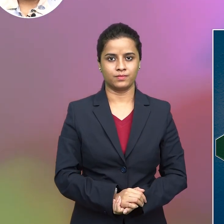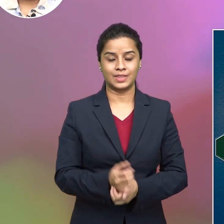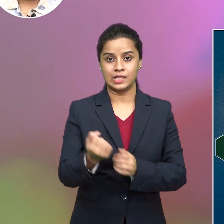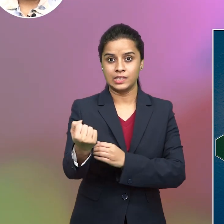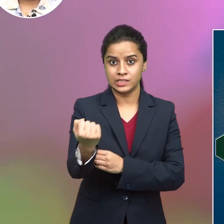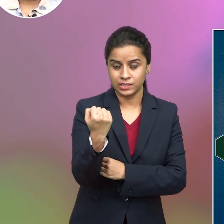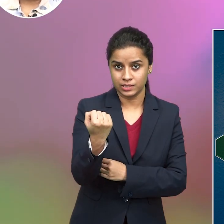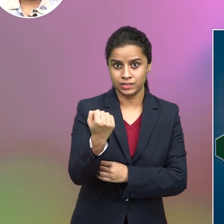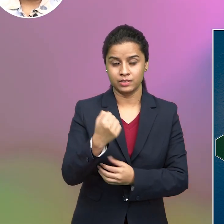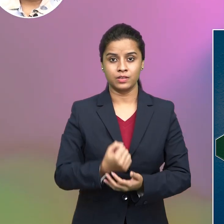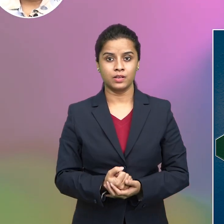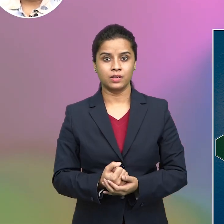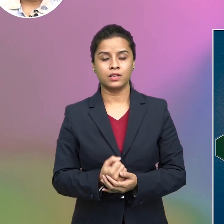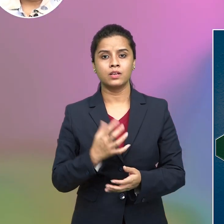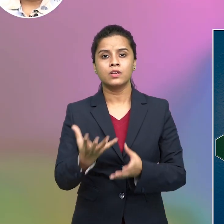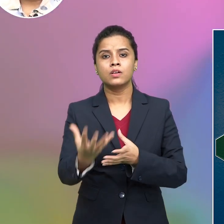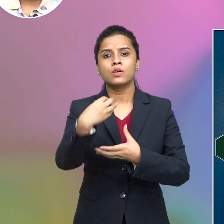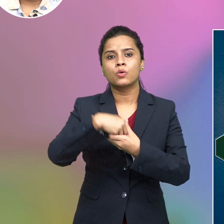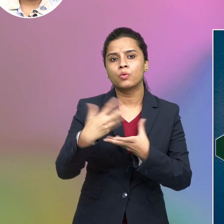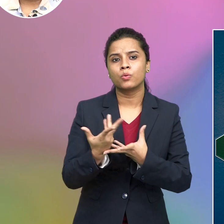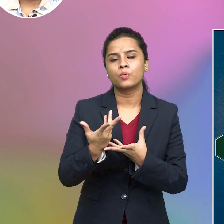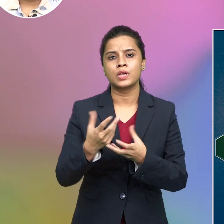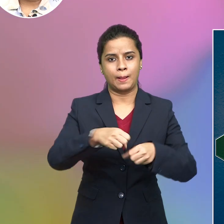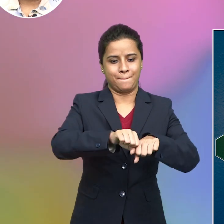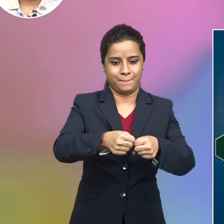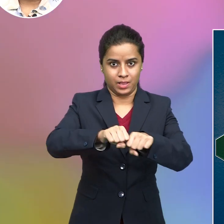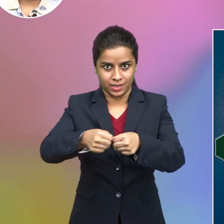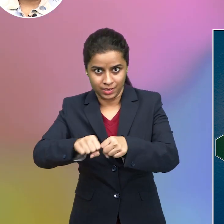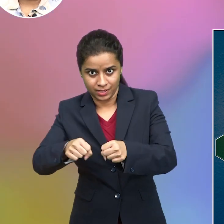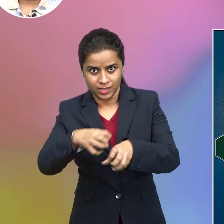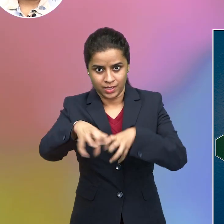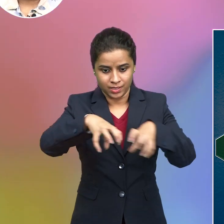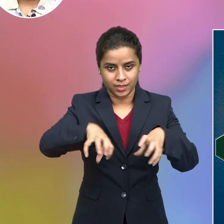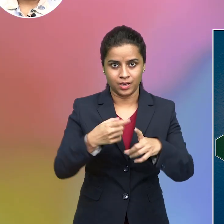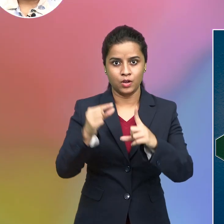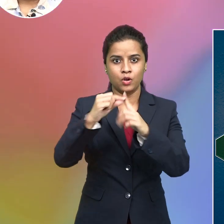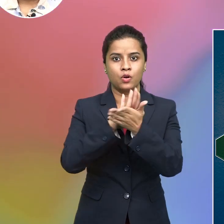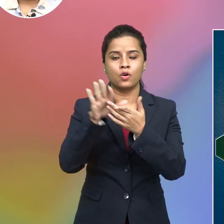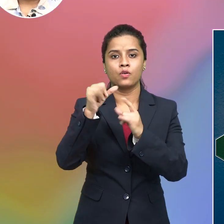The energy is derived by breaking the phosphate bonds of ATP.